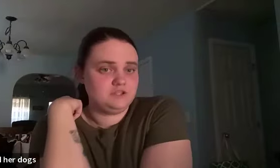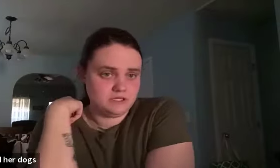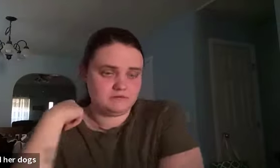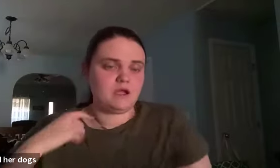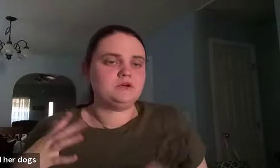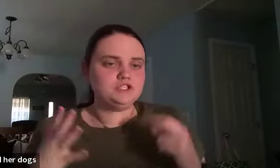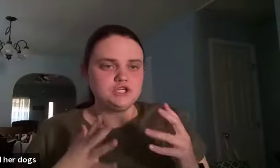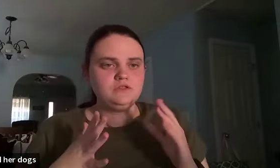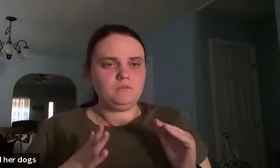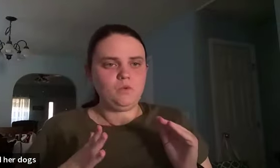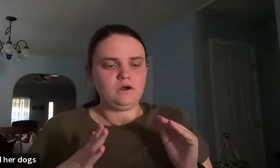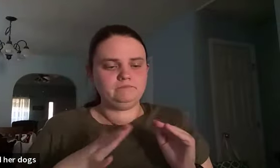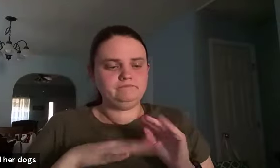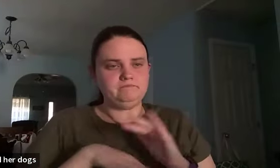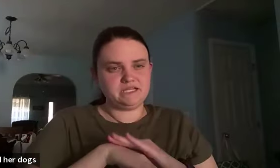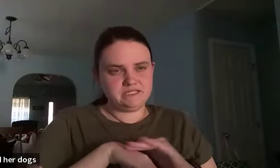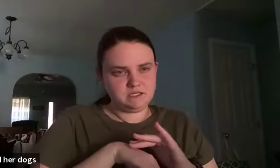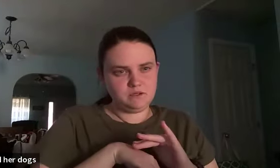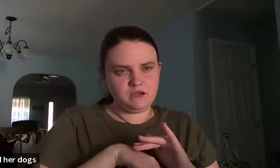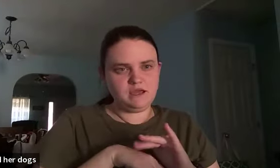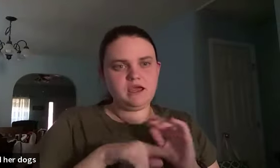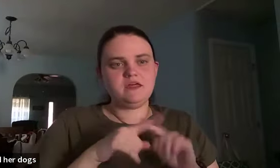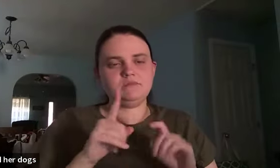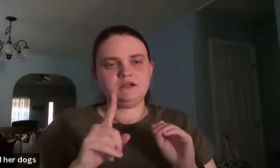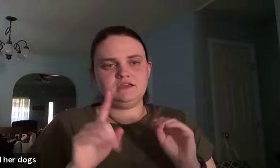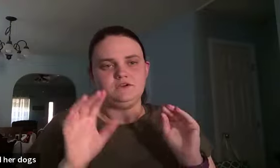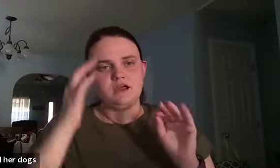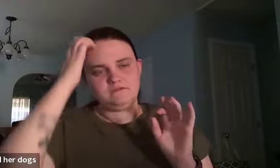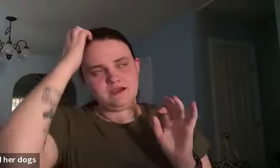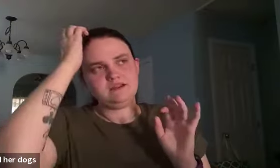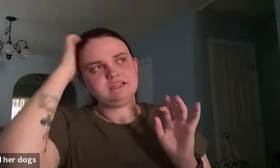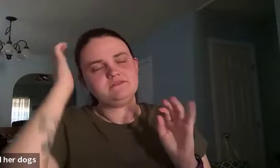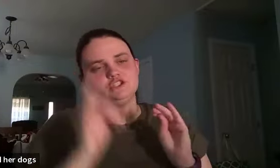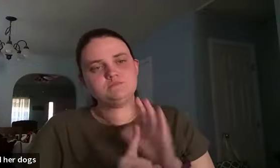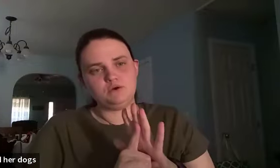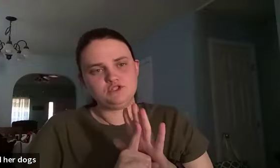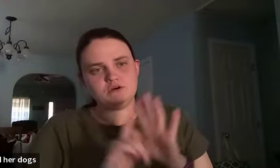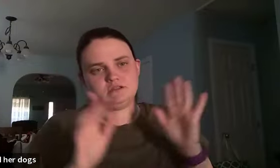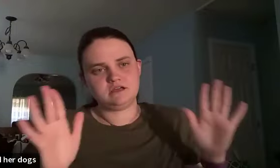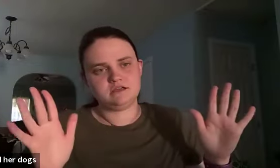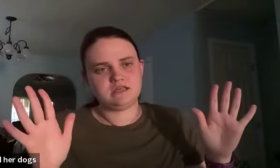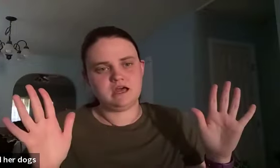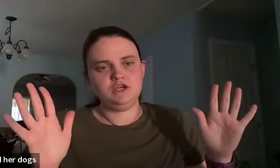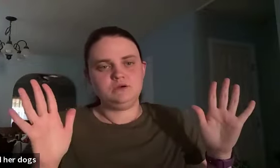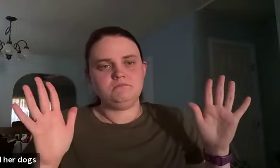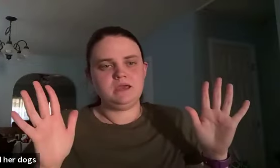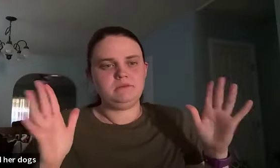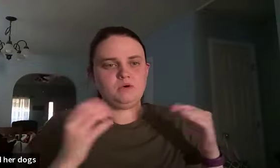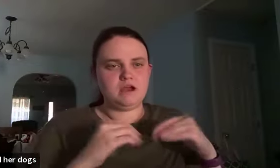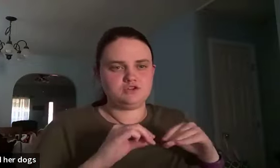do it. I'm going to show you the more basic way, and then I'm going to give you kind of, I like to give exposure on signs that may be more